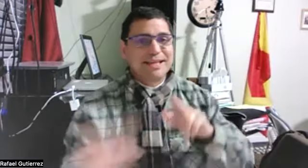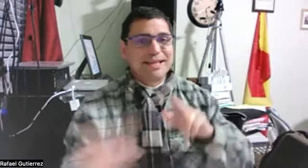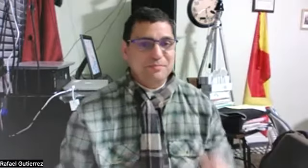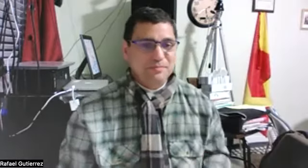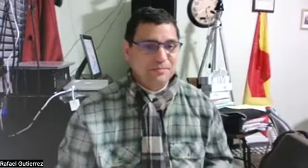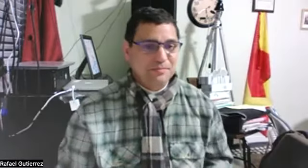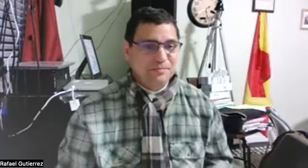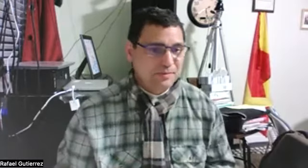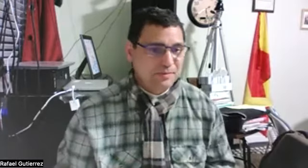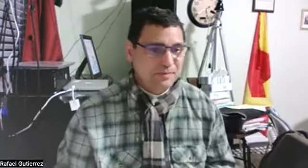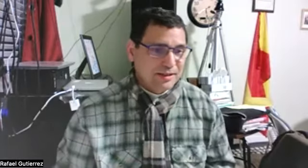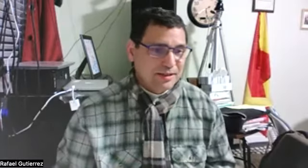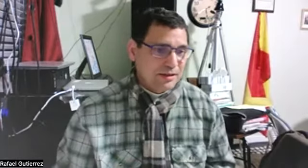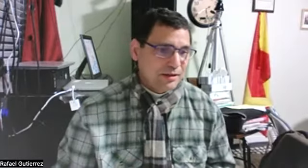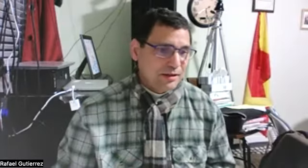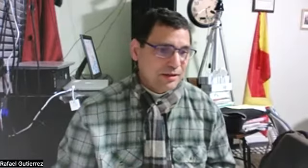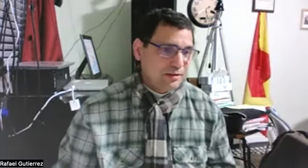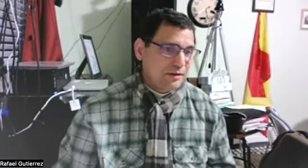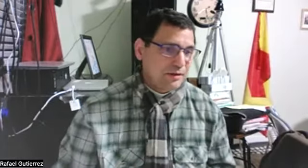Escape. Run, Forrest, run.